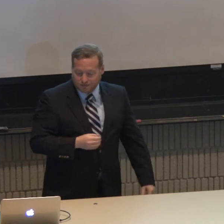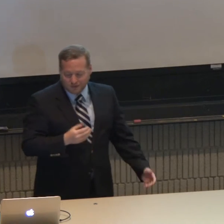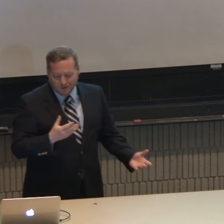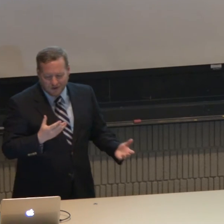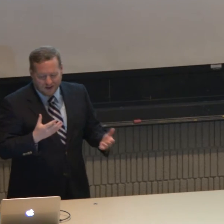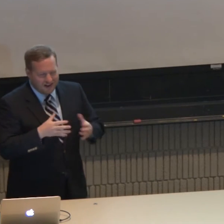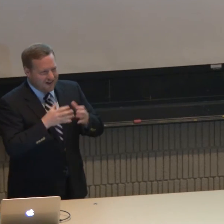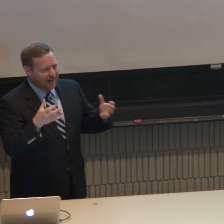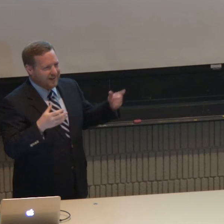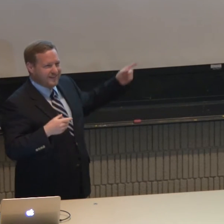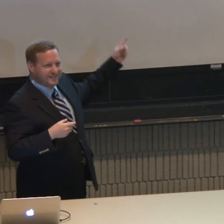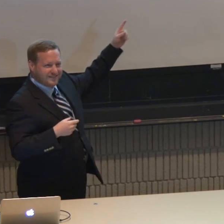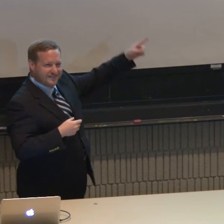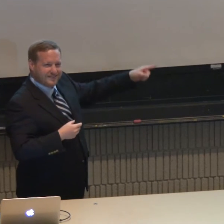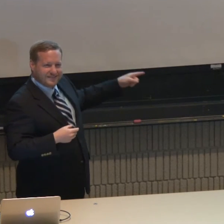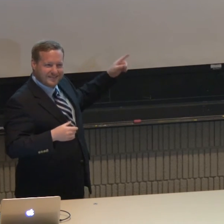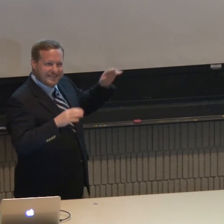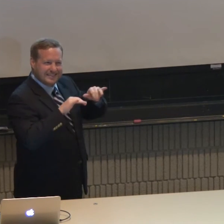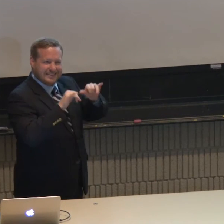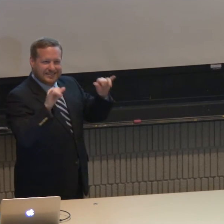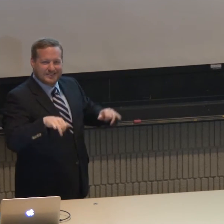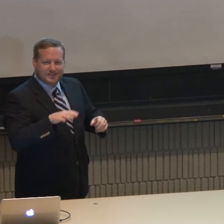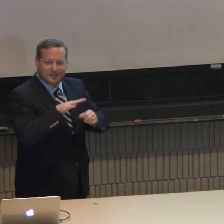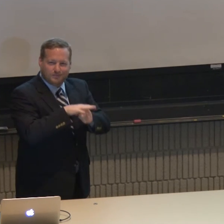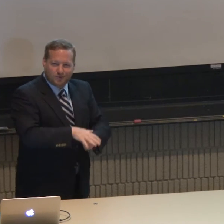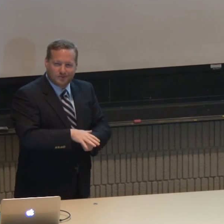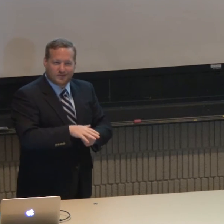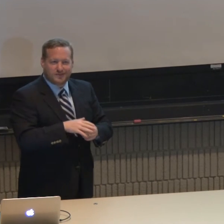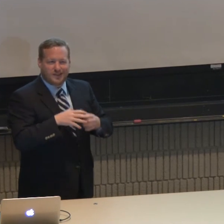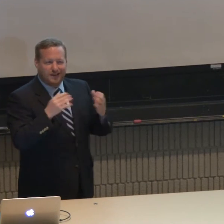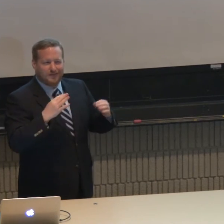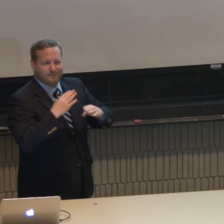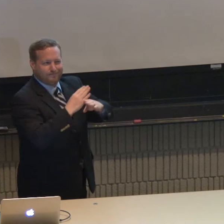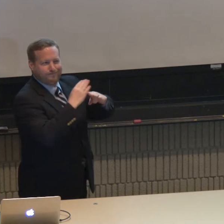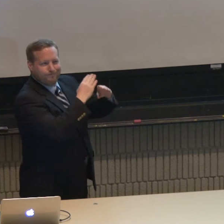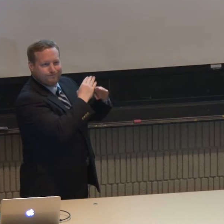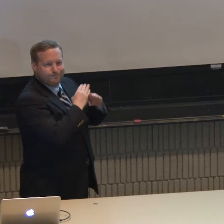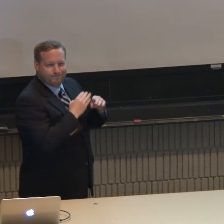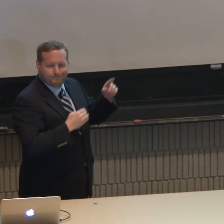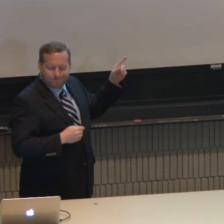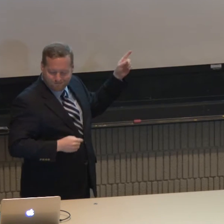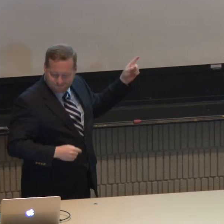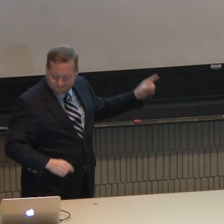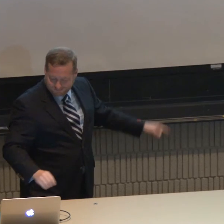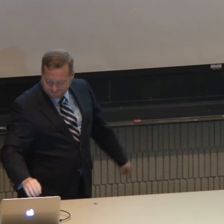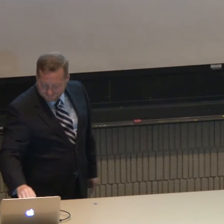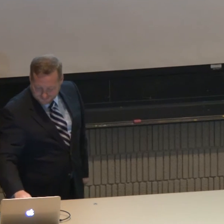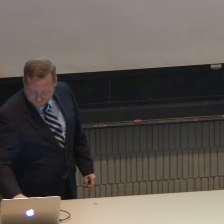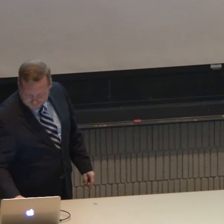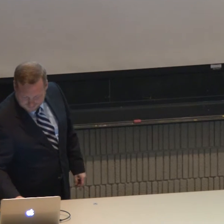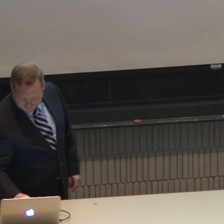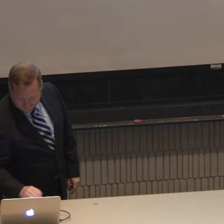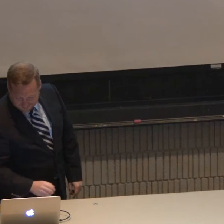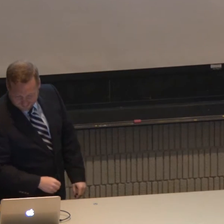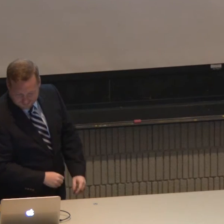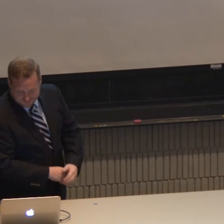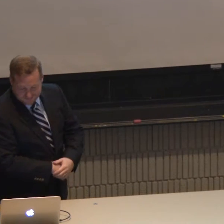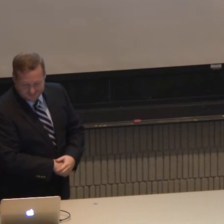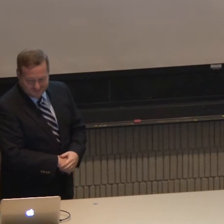to suppress deaf people's input. So if you really look at these, you can recognize, wow, this is a tremendous